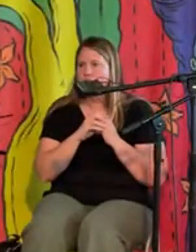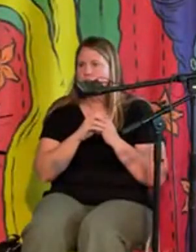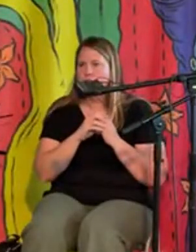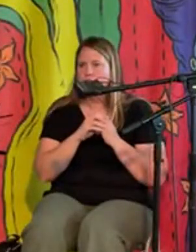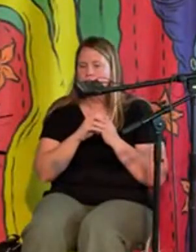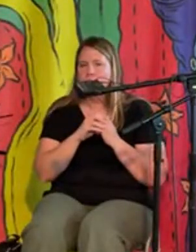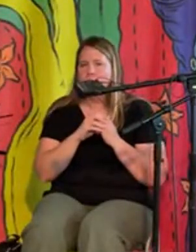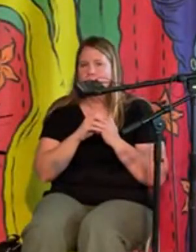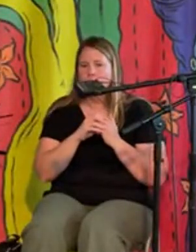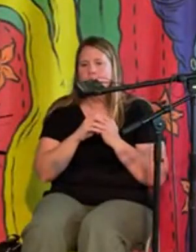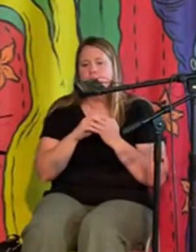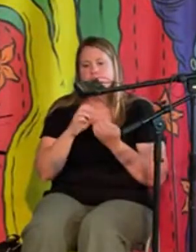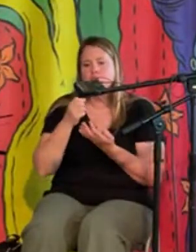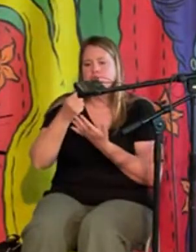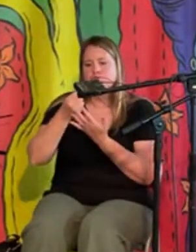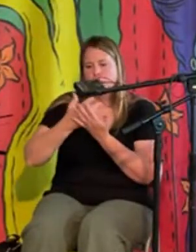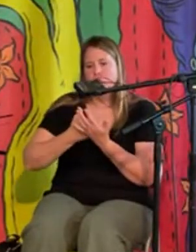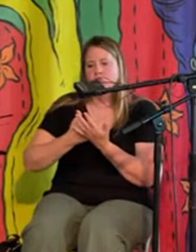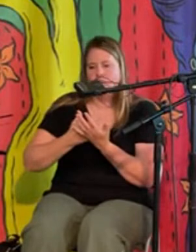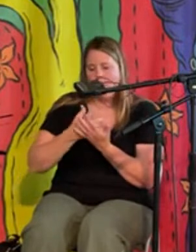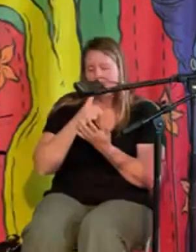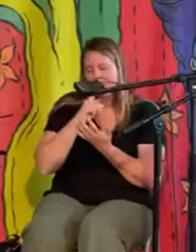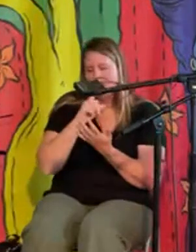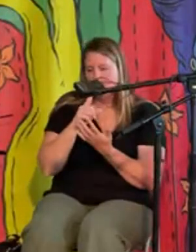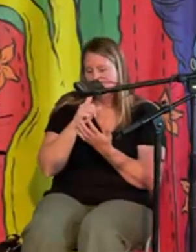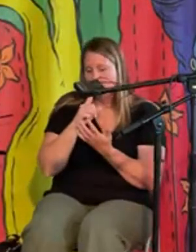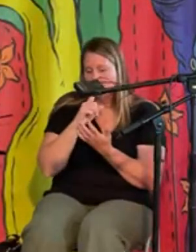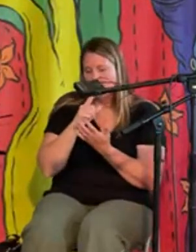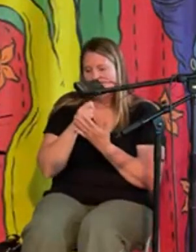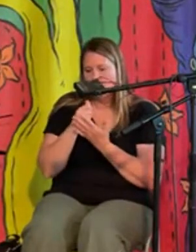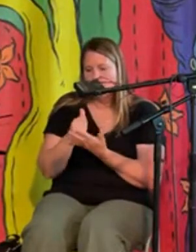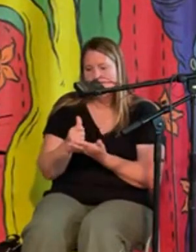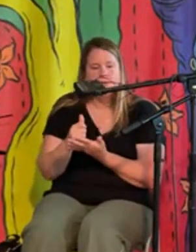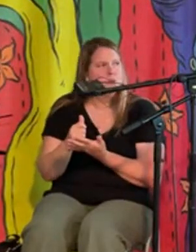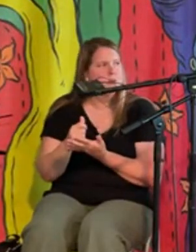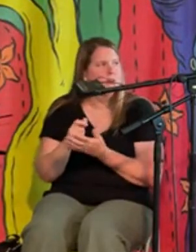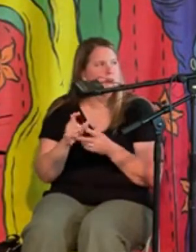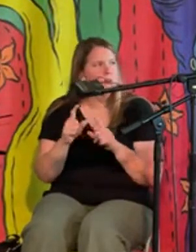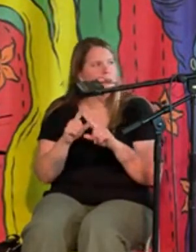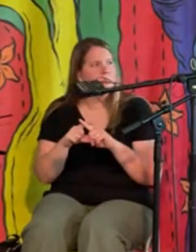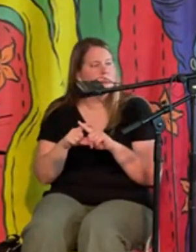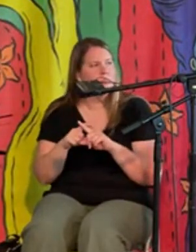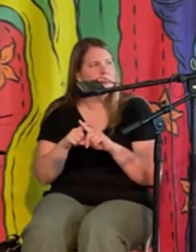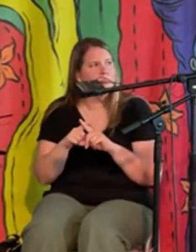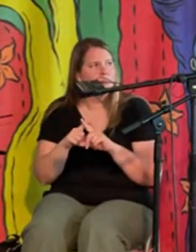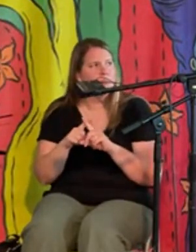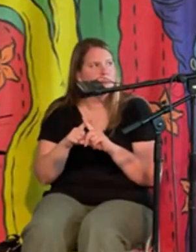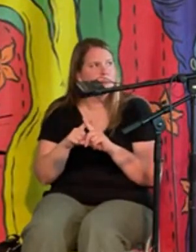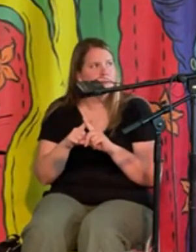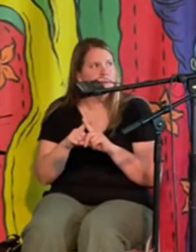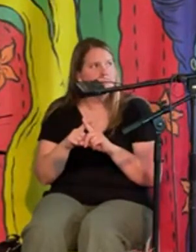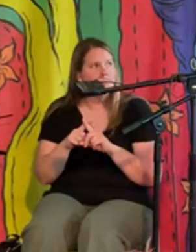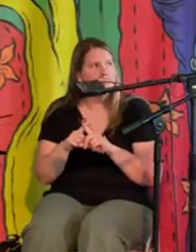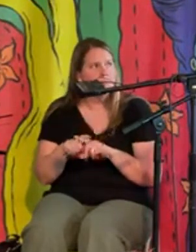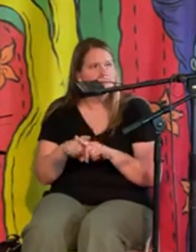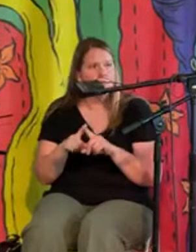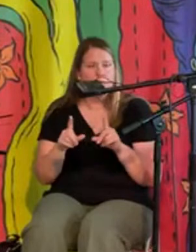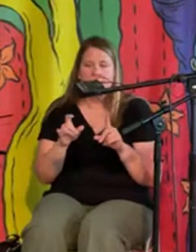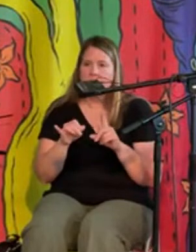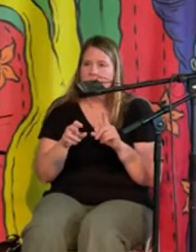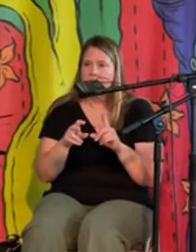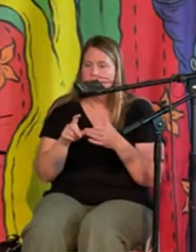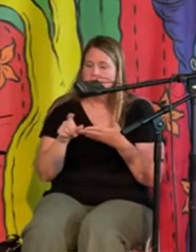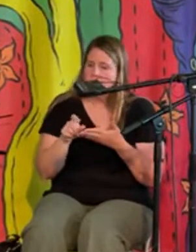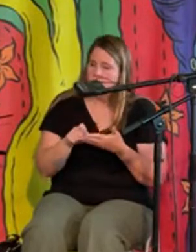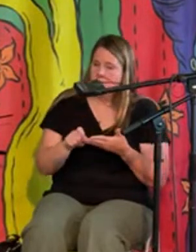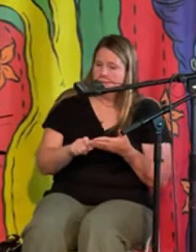Screenwriting was very useful simply because you can't really put any bullshit in that genre. You're naked on the screen